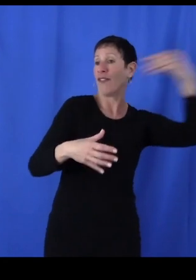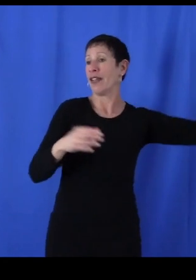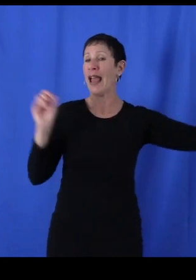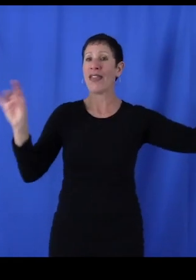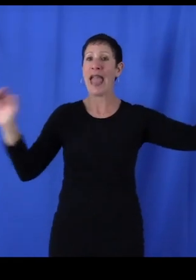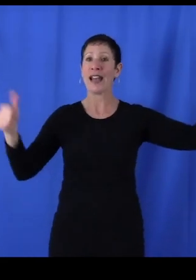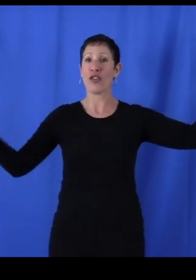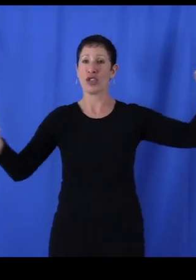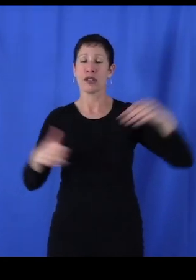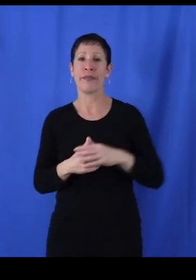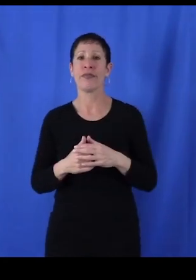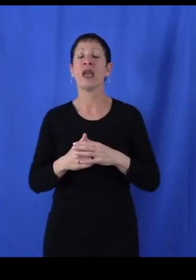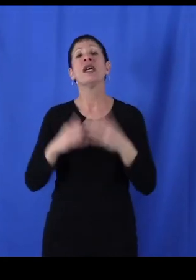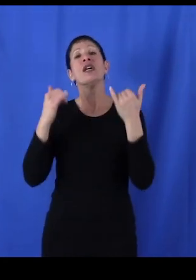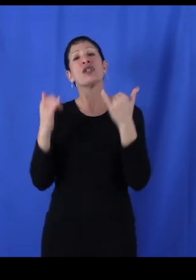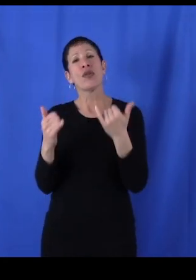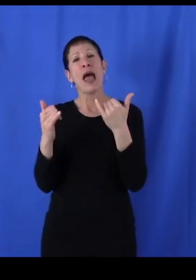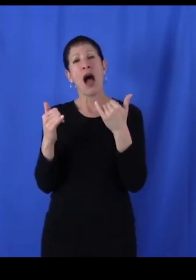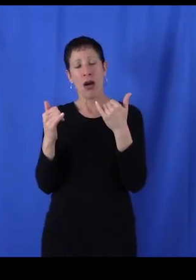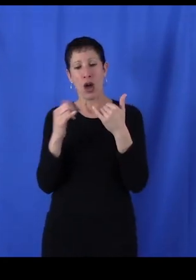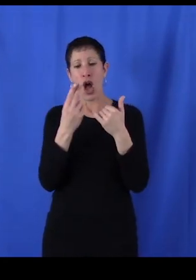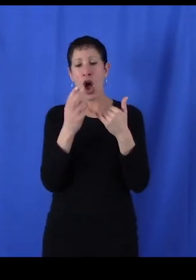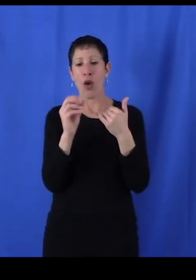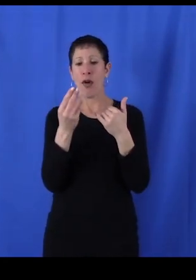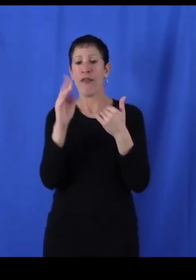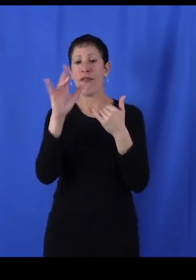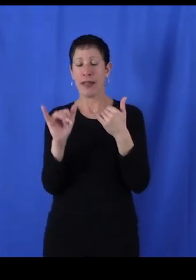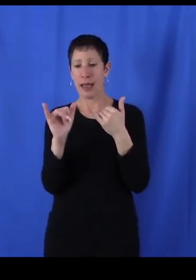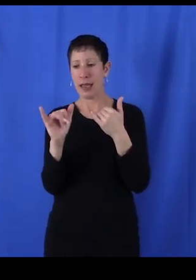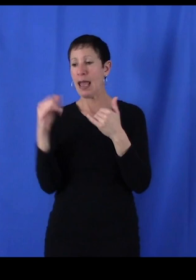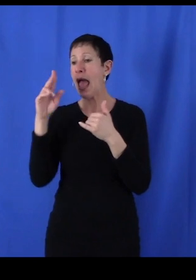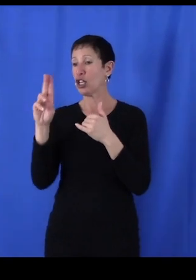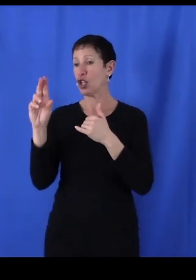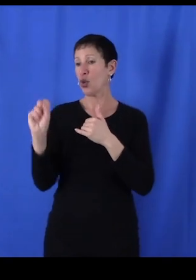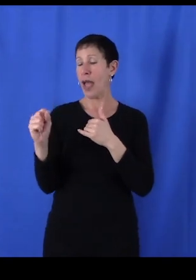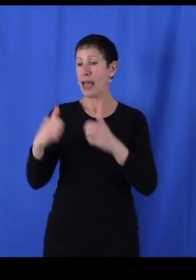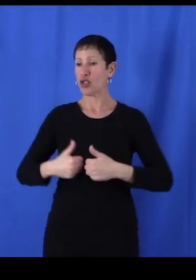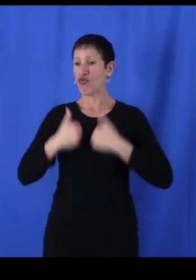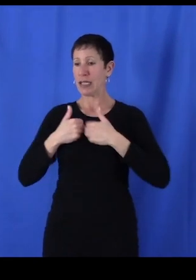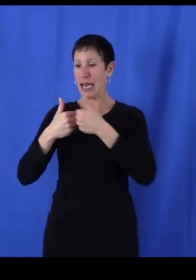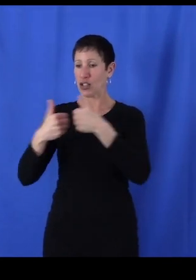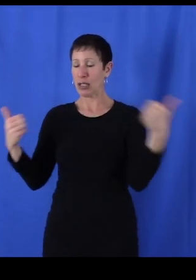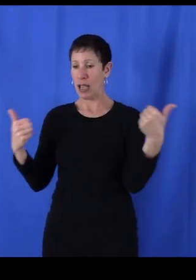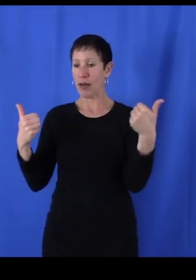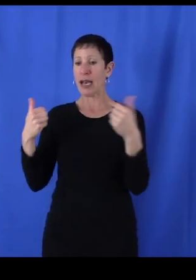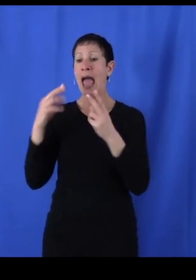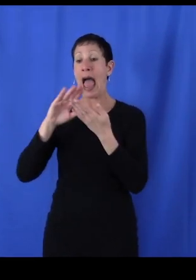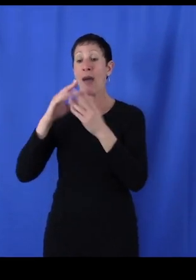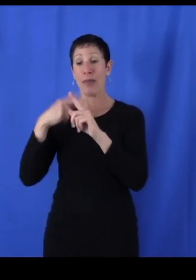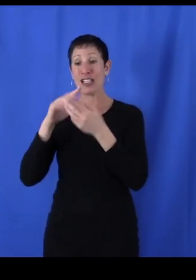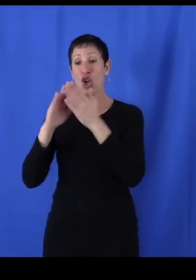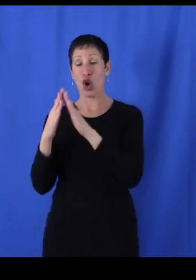right? Now, the ties between homophily and US residential segregation and urban